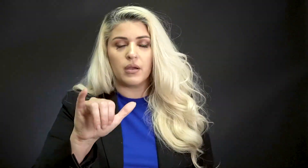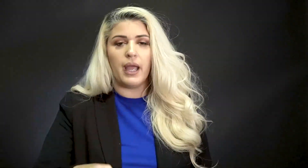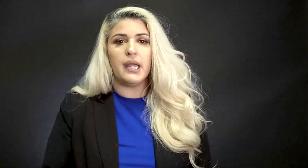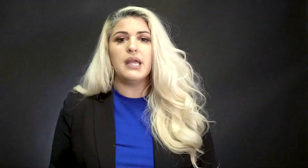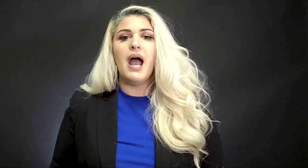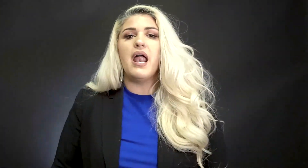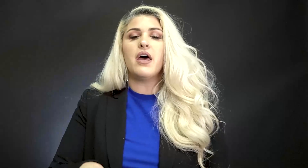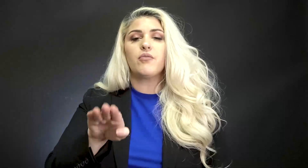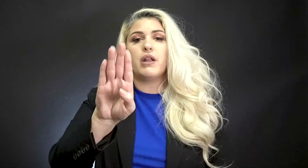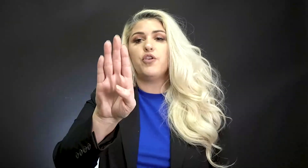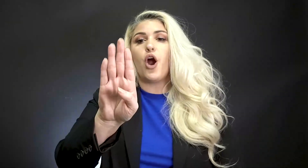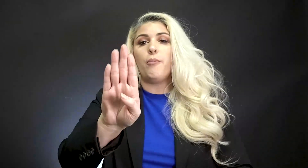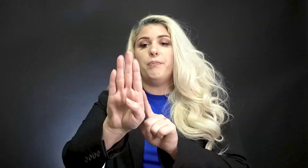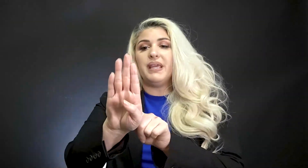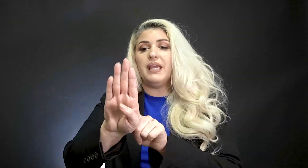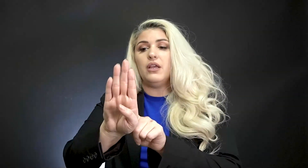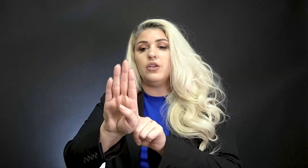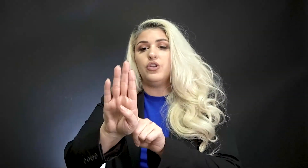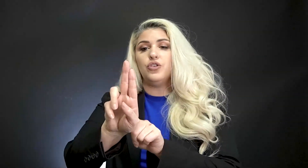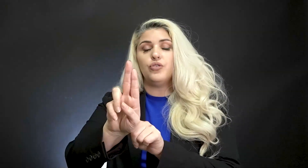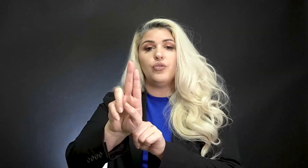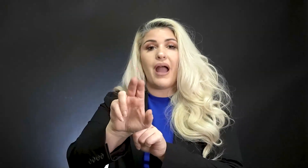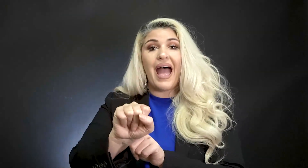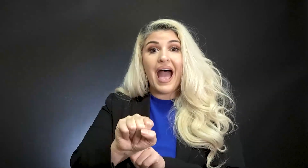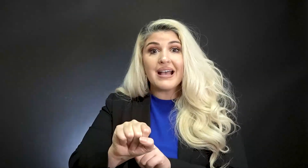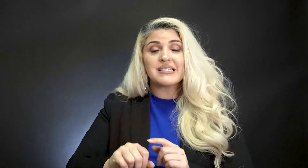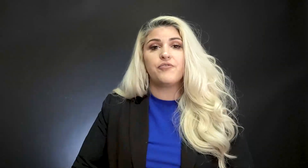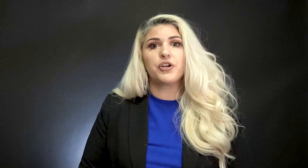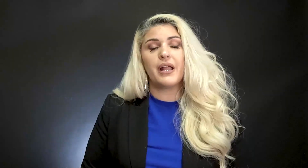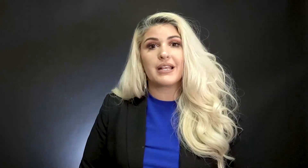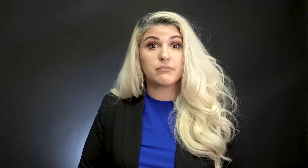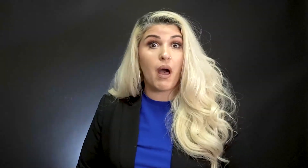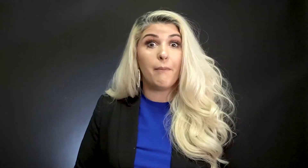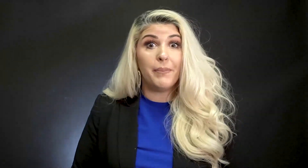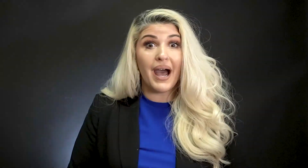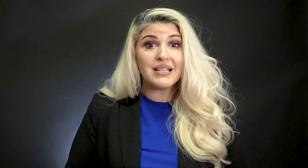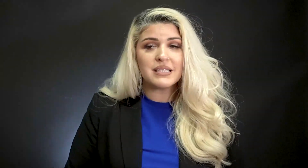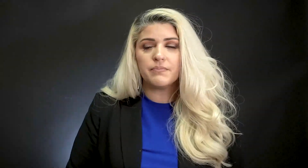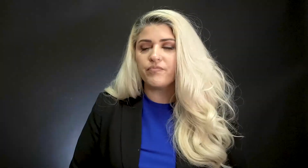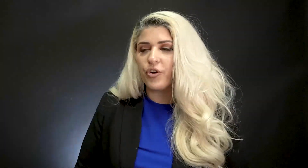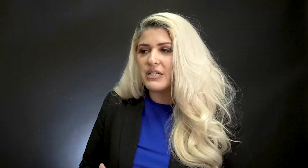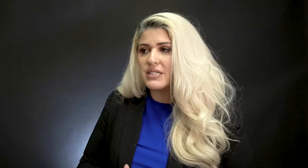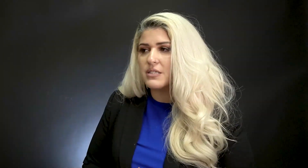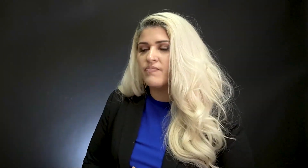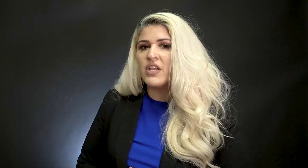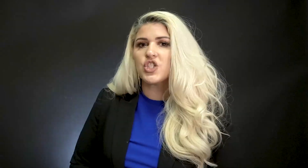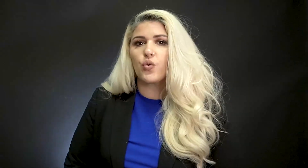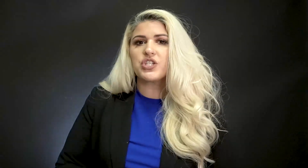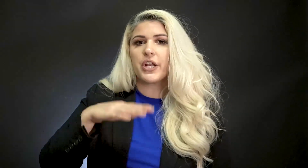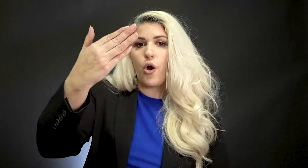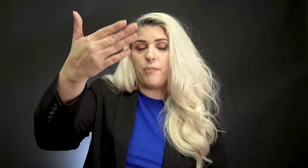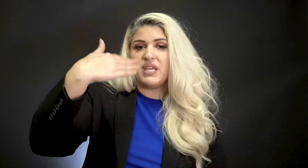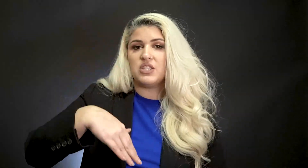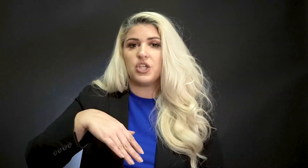Okay, another one, if you go B-U-S, if you're gonna like spell bus, for instance, so we're just gonna go B to